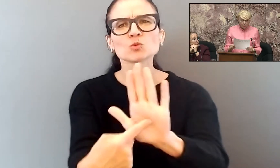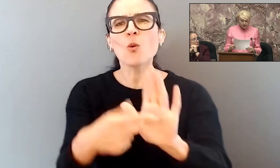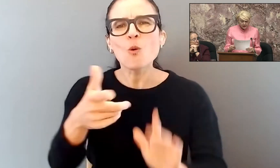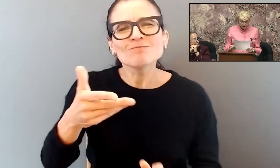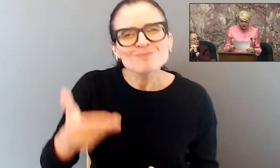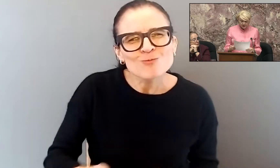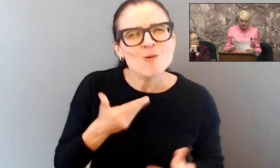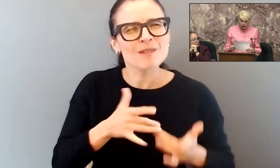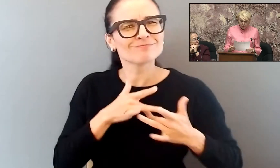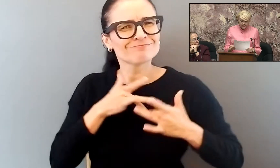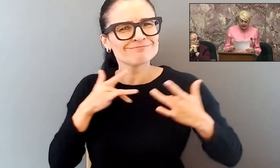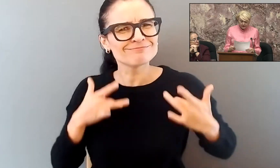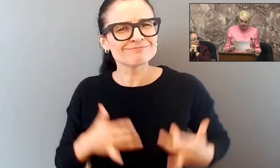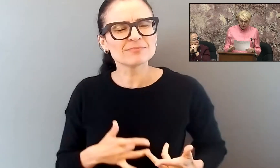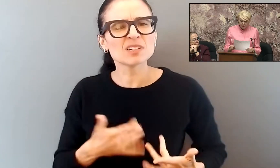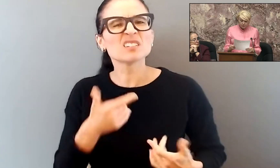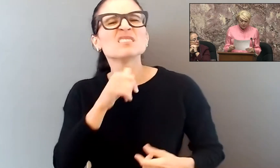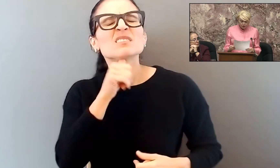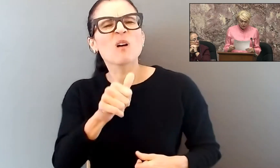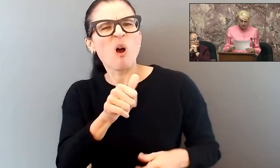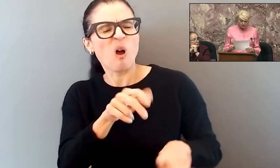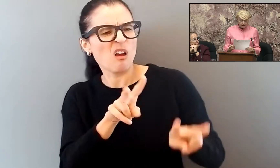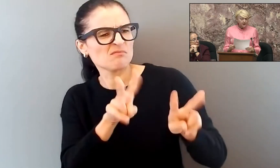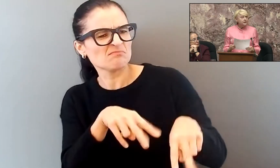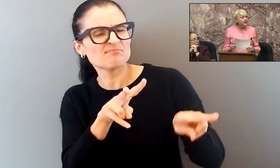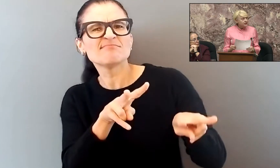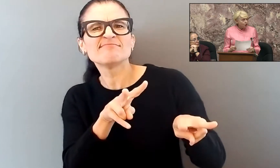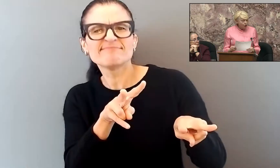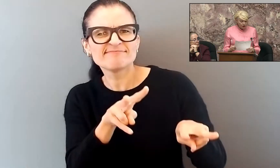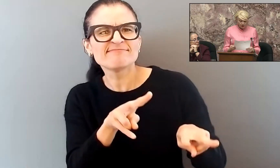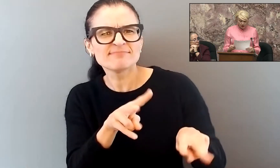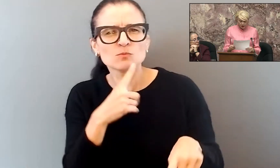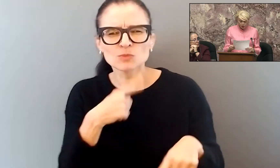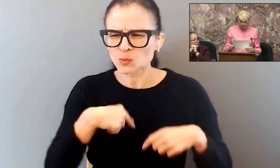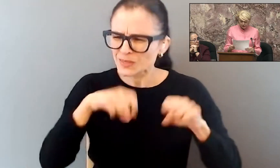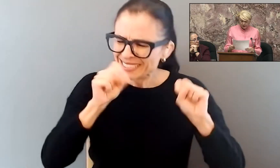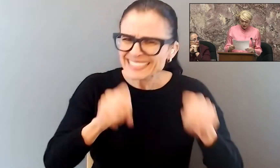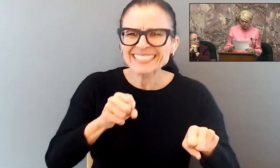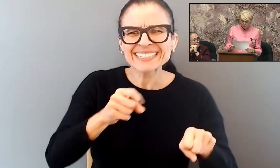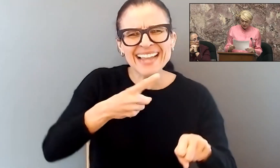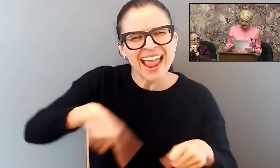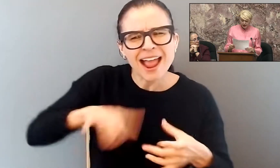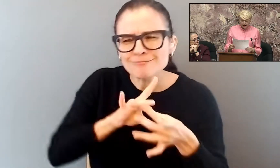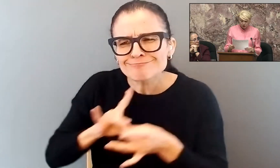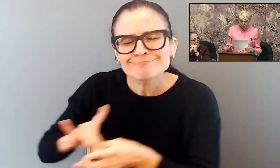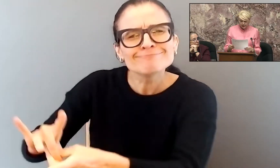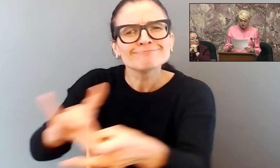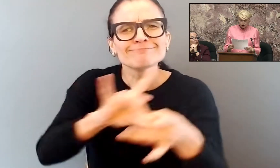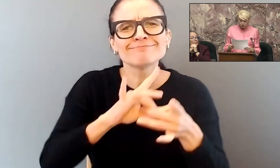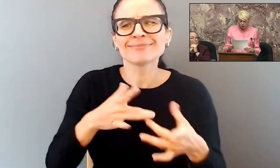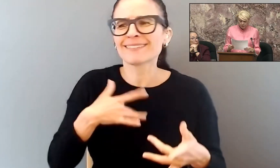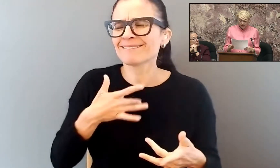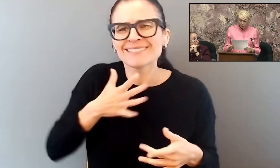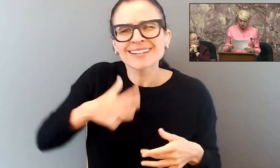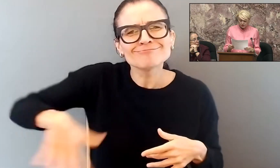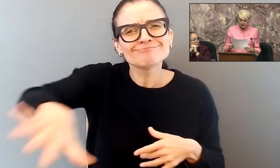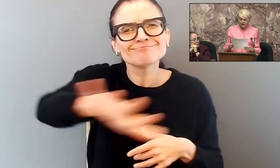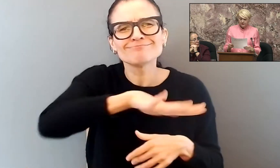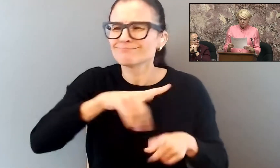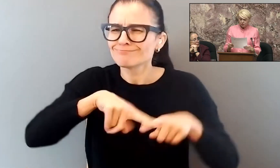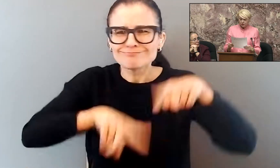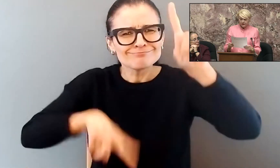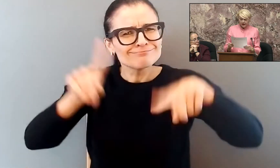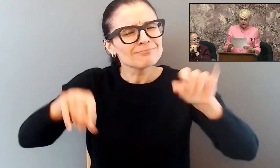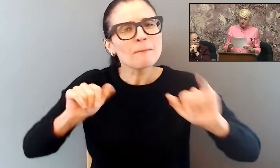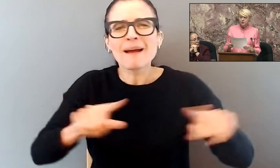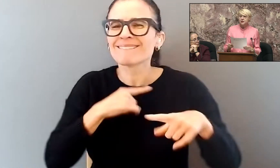spaces where differences aren't heavy, but beautiful. That's all I want for my children, a chance to grow up in a world